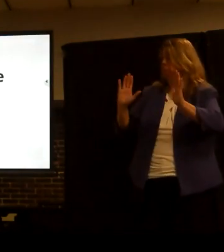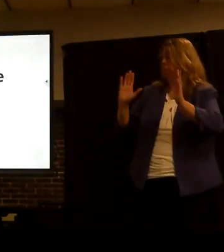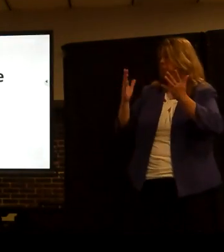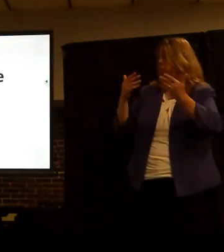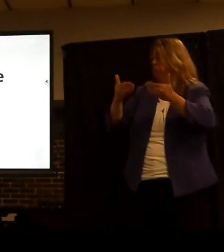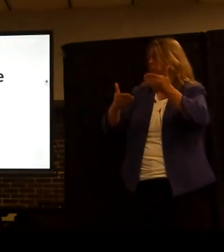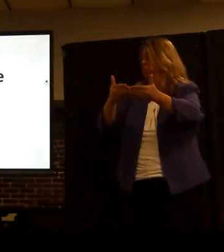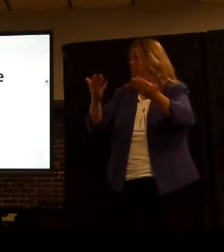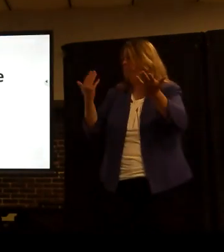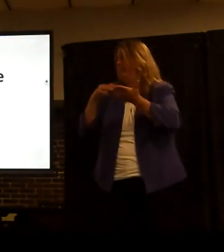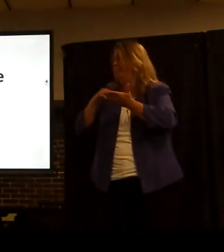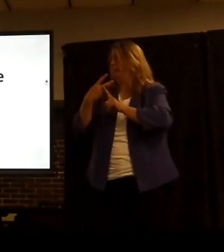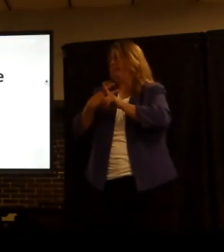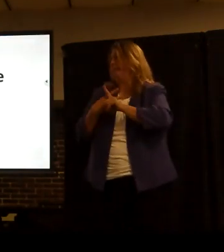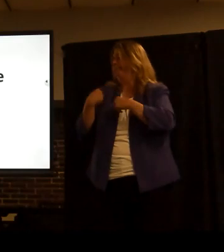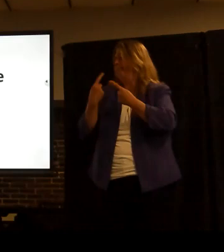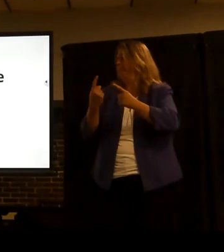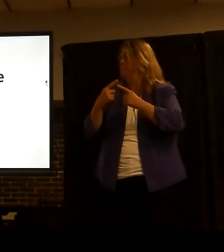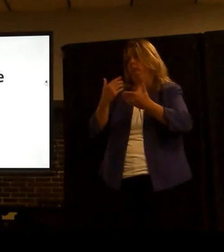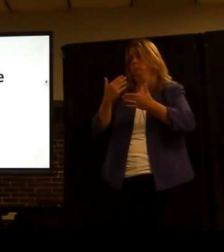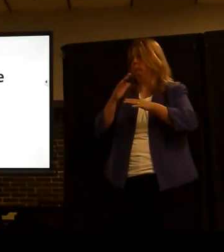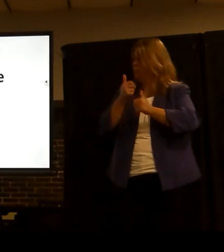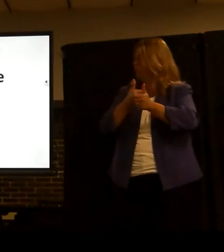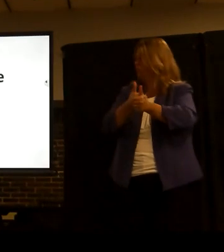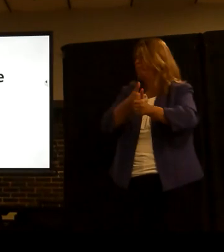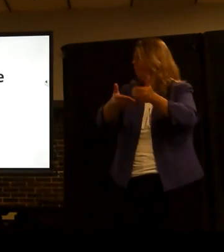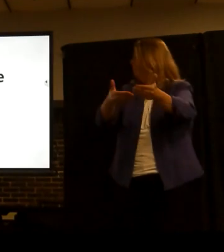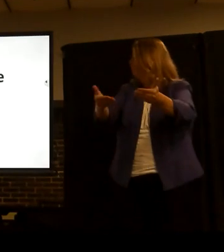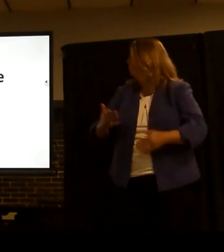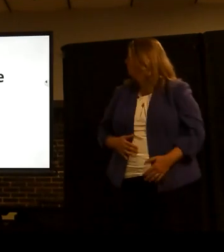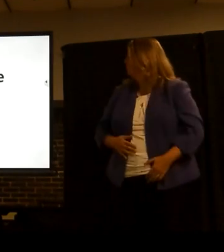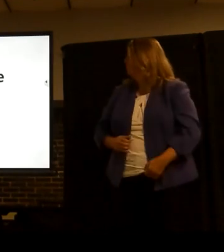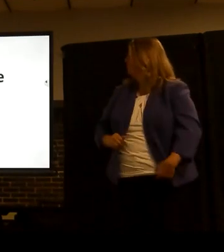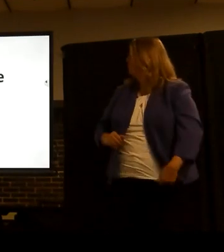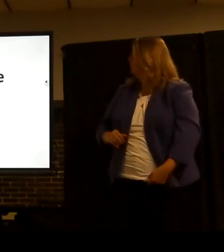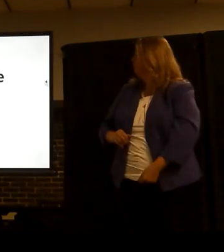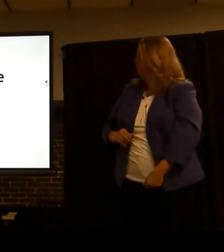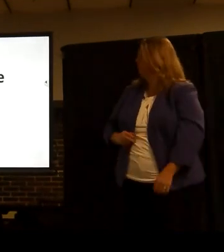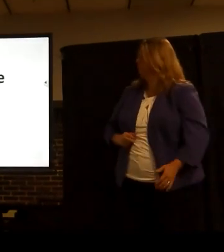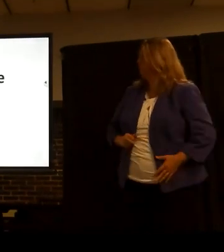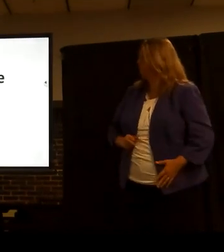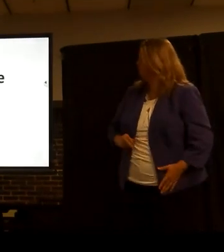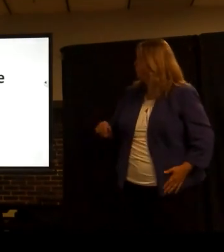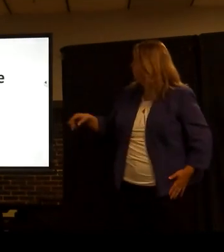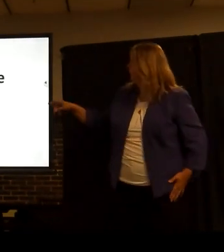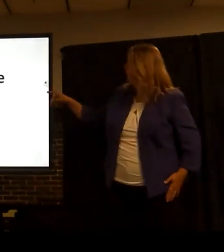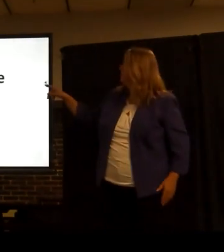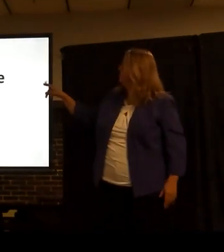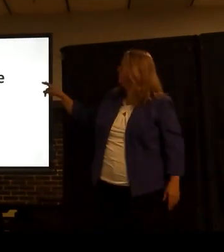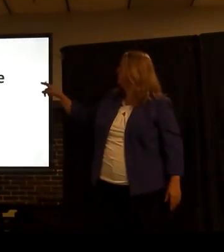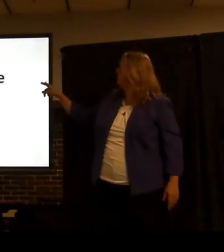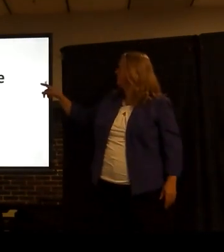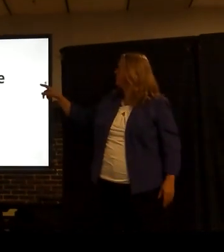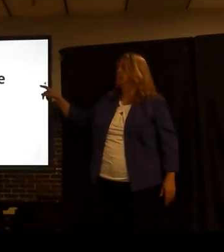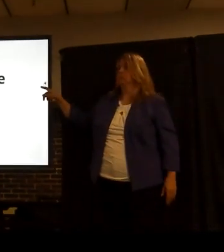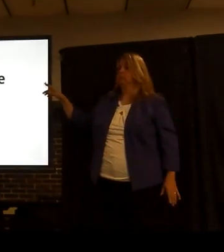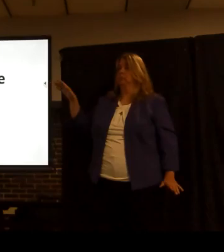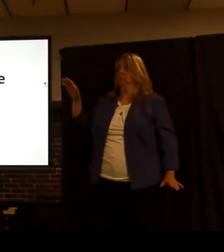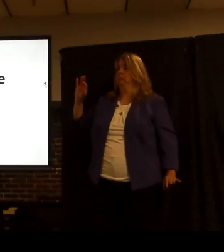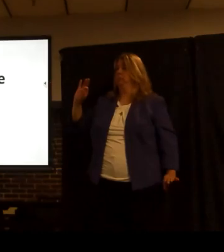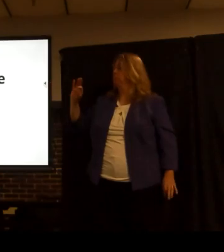That is it on the budget update. If you have any other questions, feel free to ask, but I'll just continue providing that update